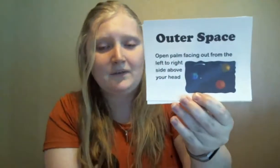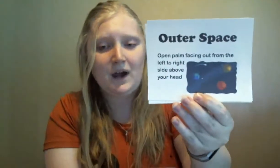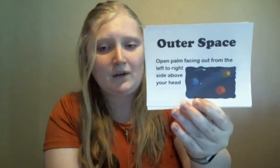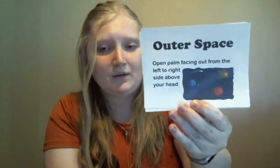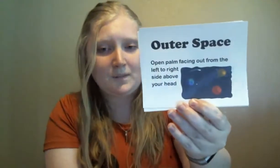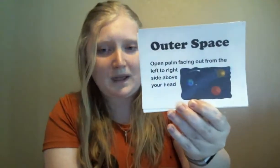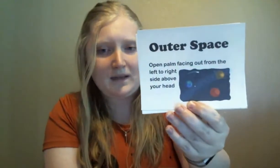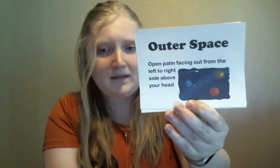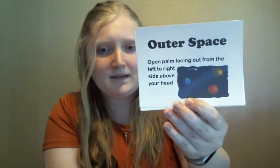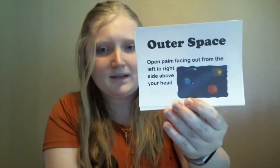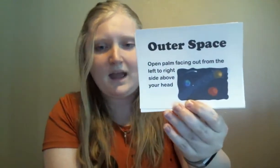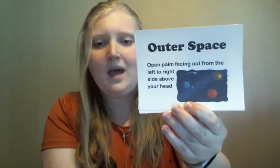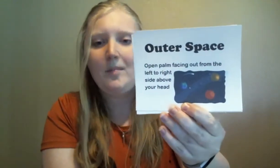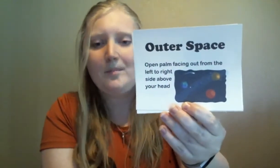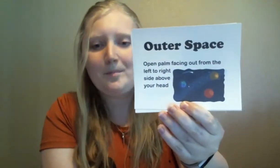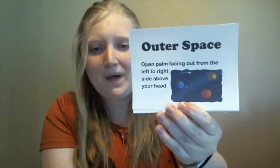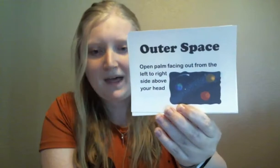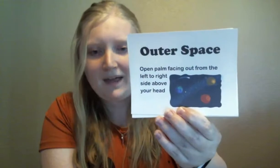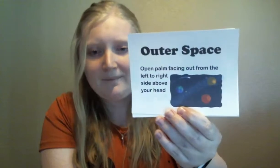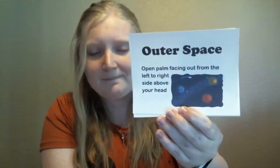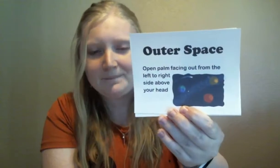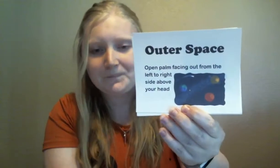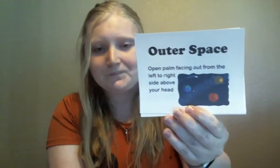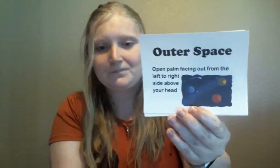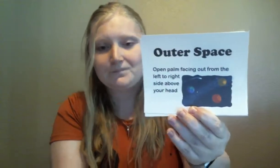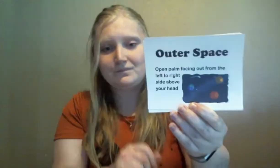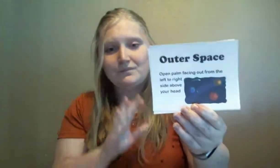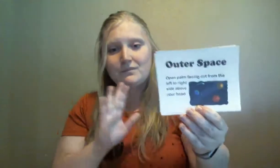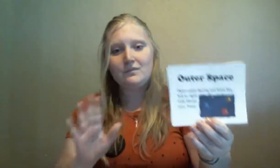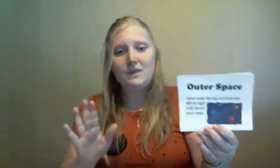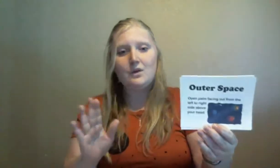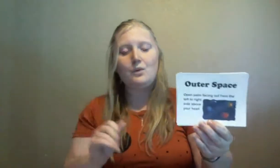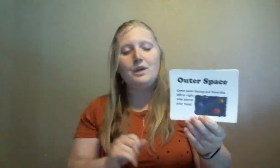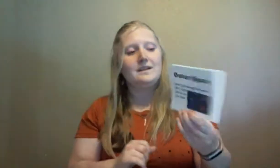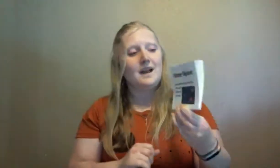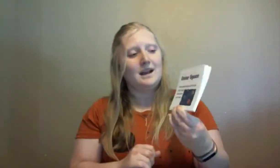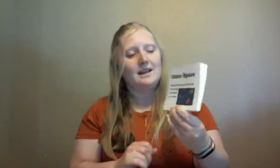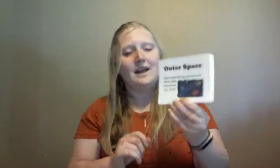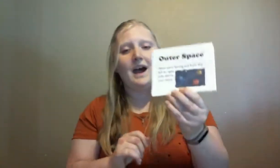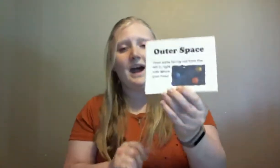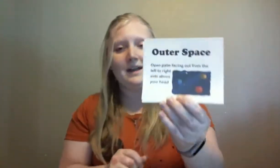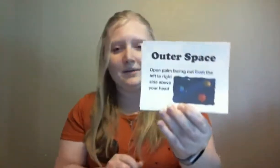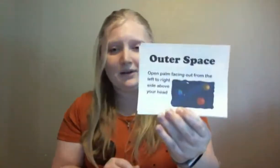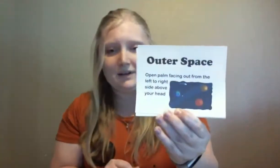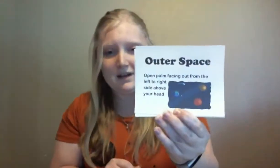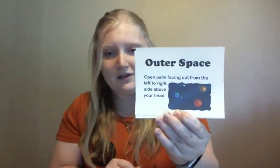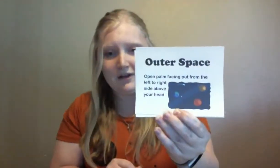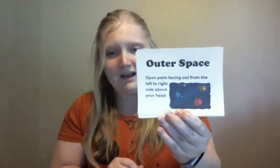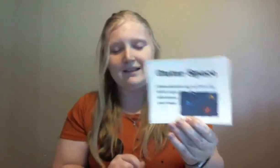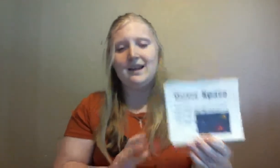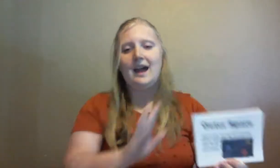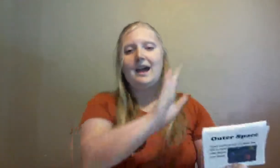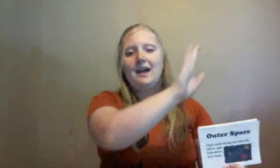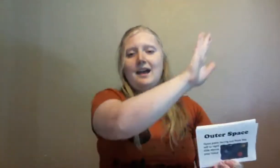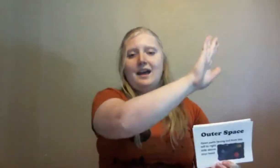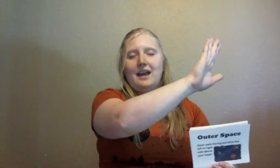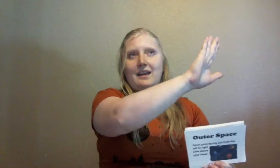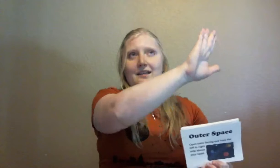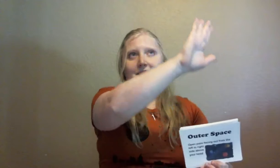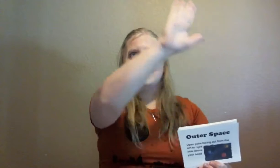for outer space, but the sign that I am going to teach you guys today is